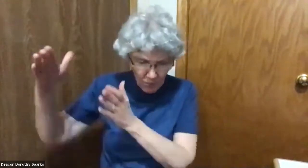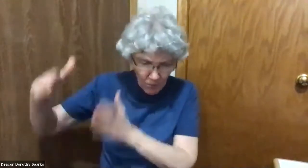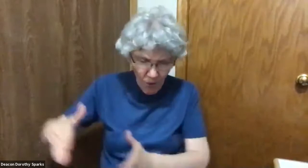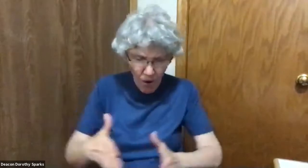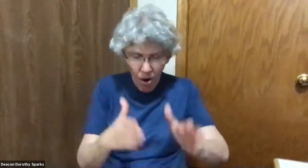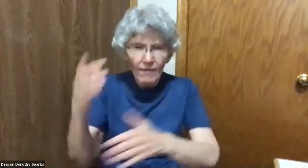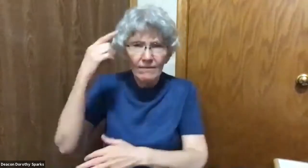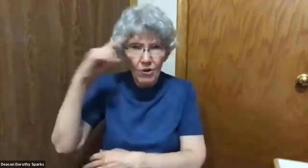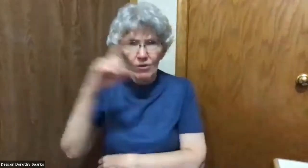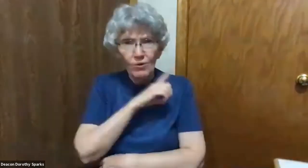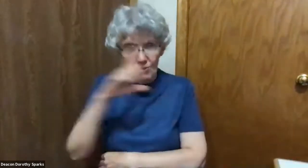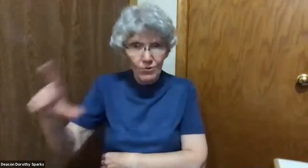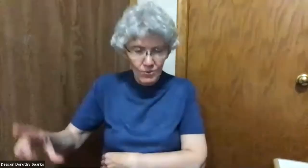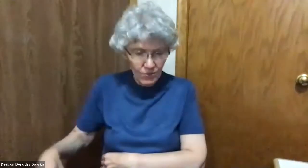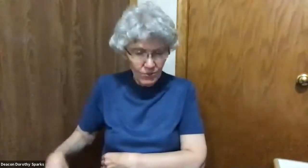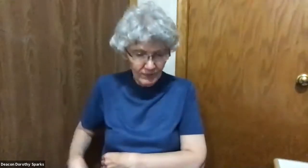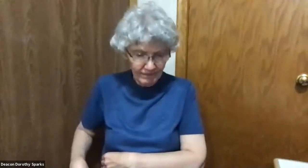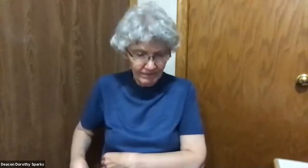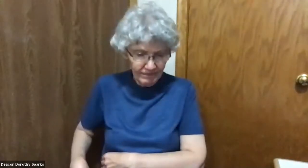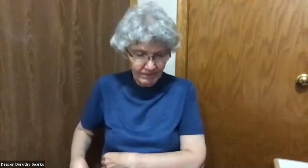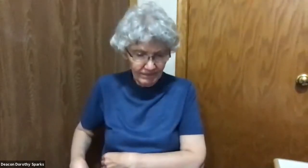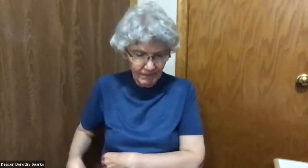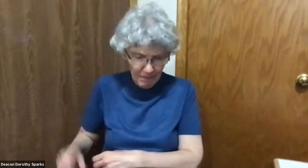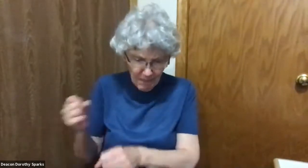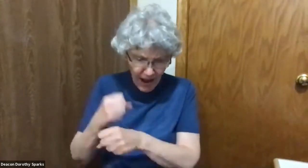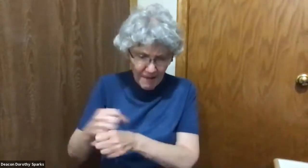'Get the road ready for the Lord.